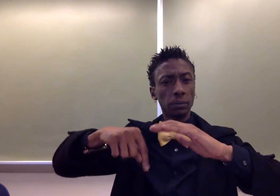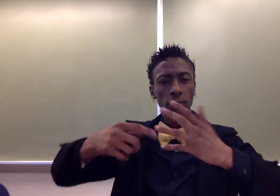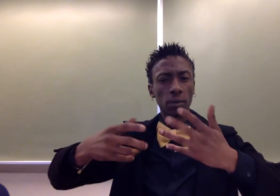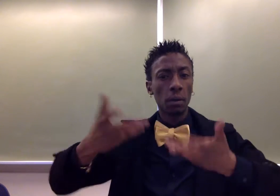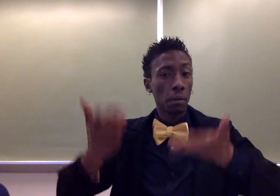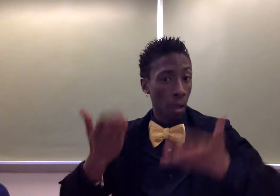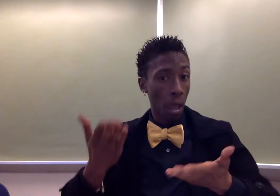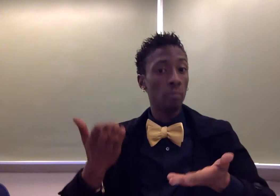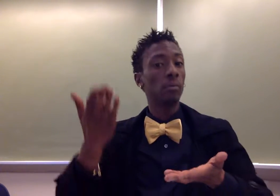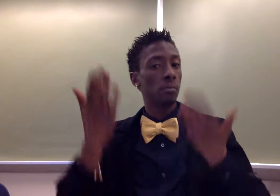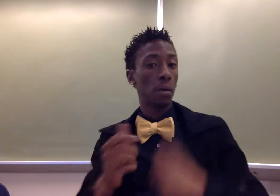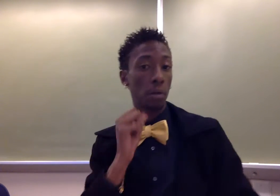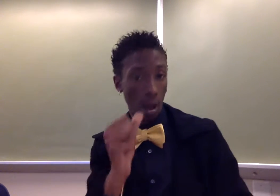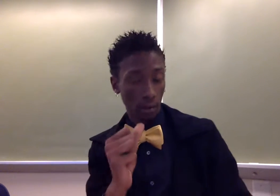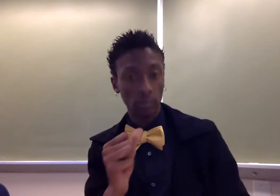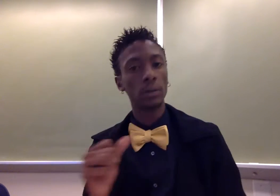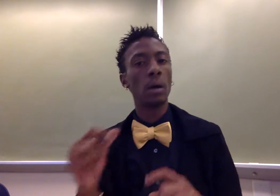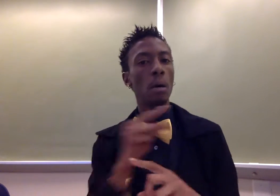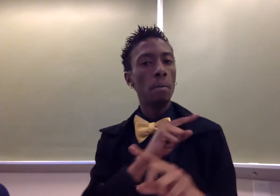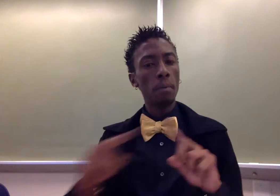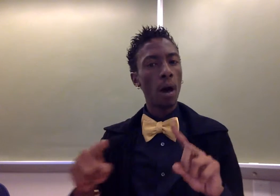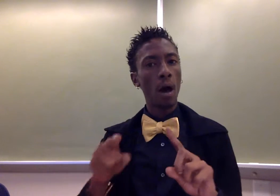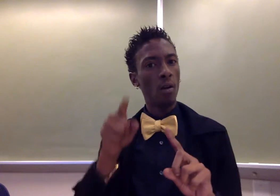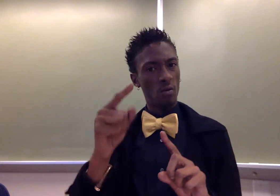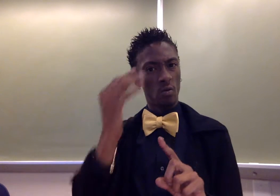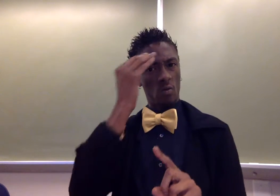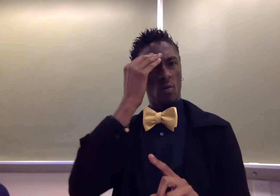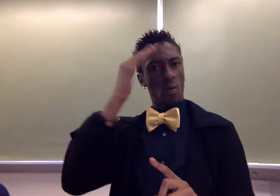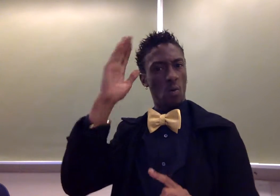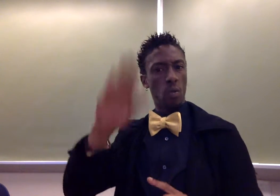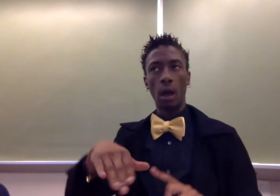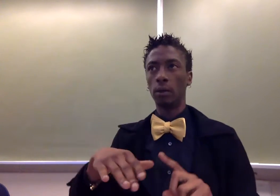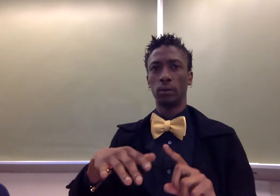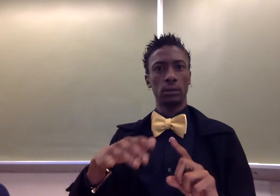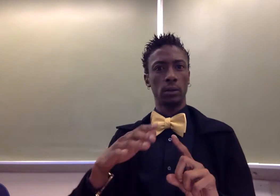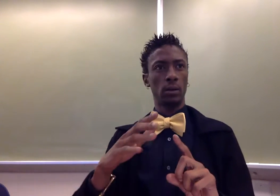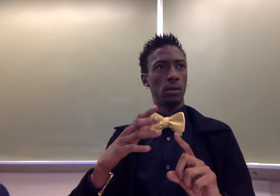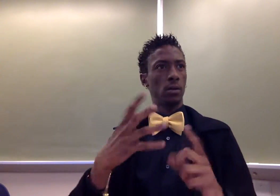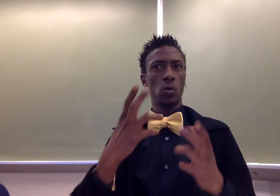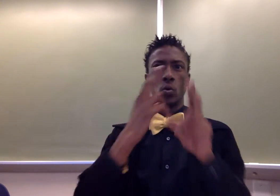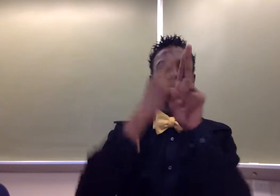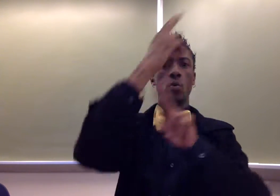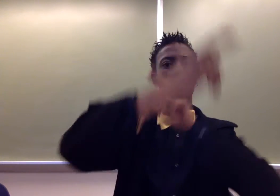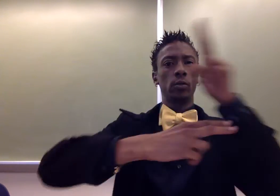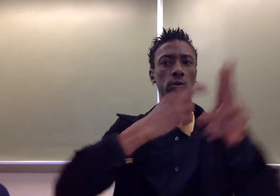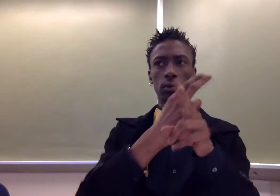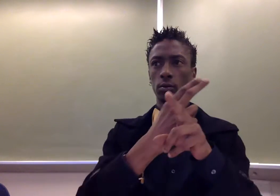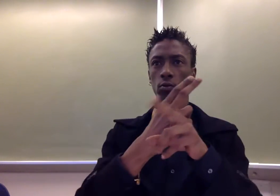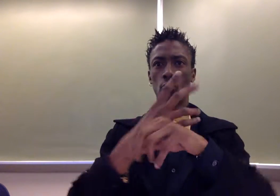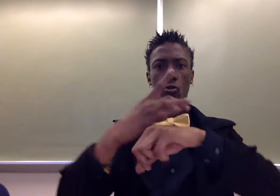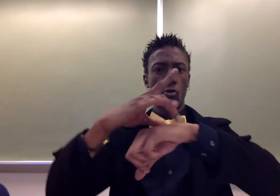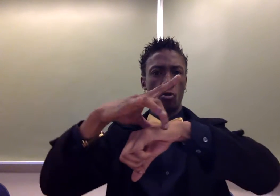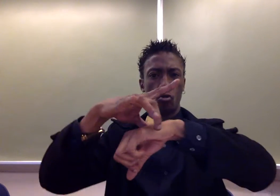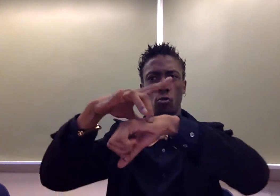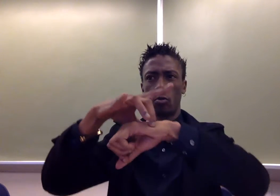life. There's nothing on this planet, in fact in this universe, that does not depend on